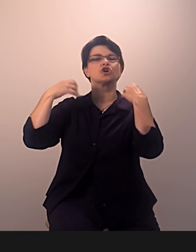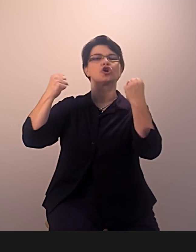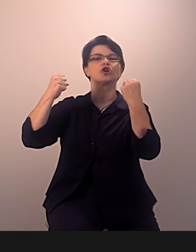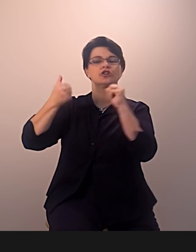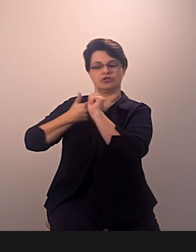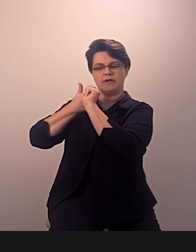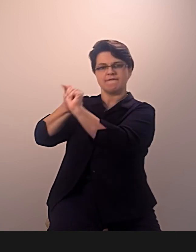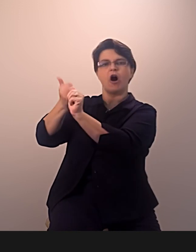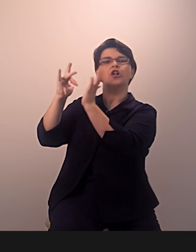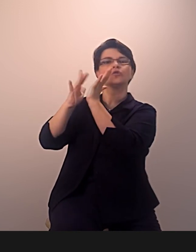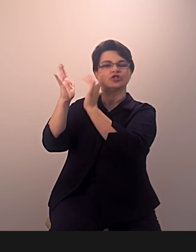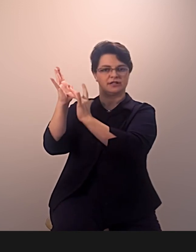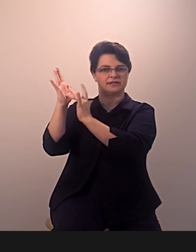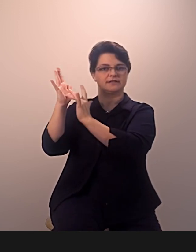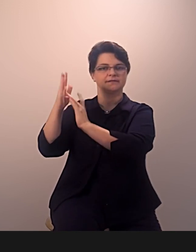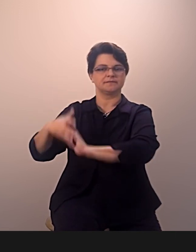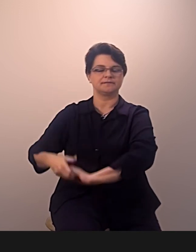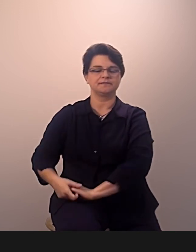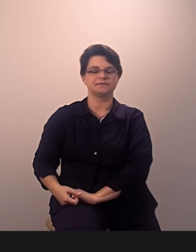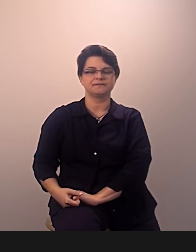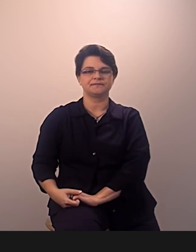Jesus.